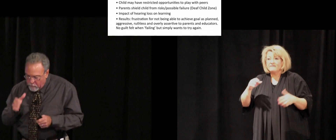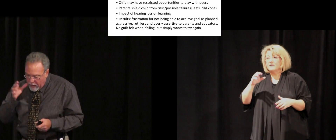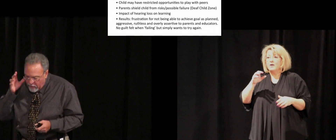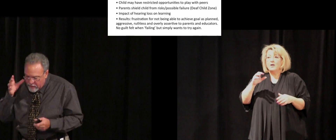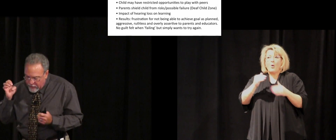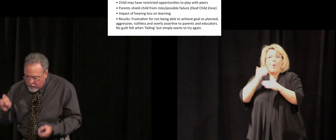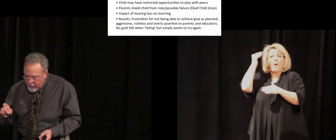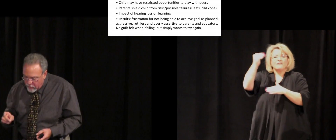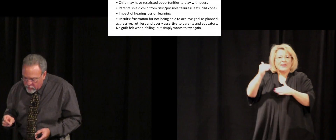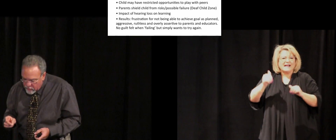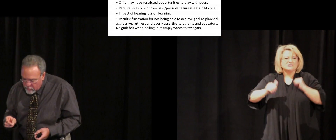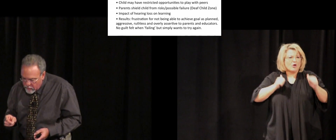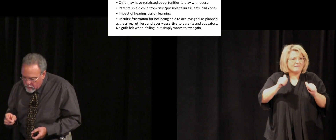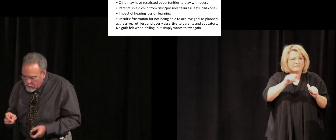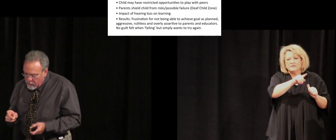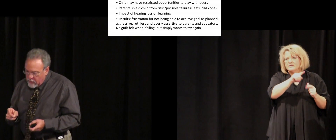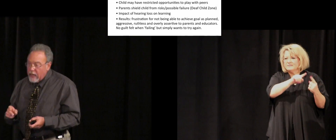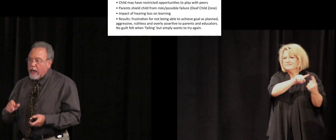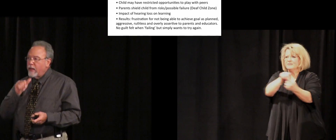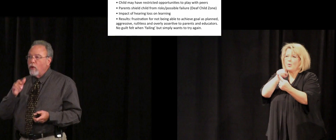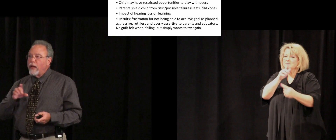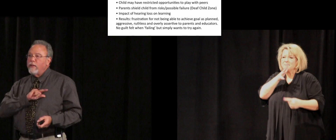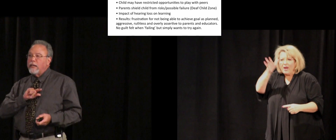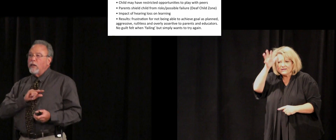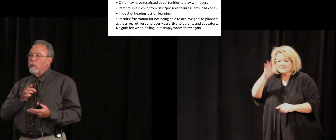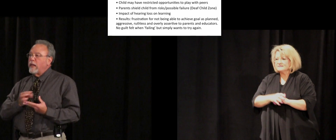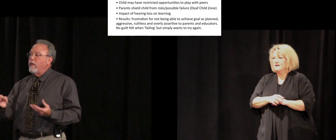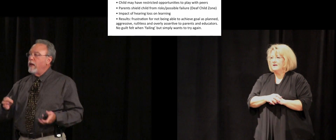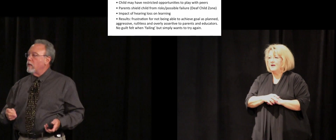Stage 4, 7 to 12.